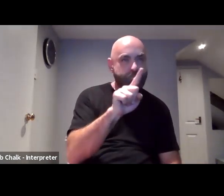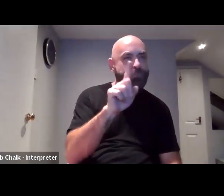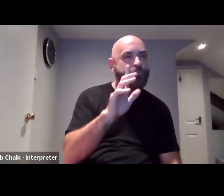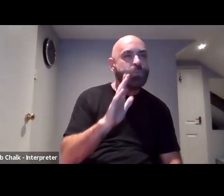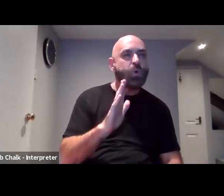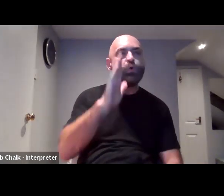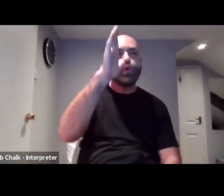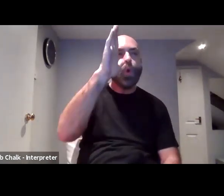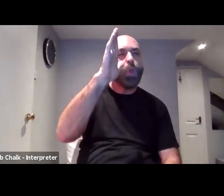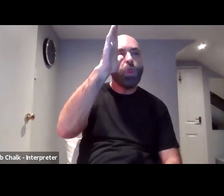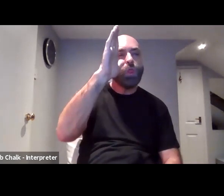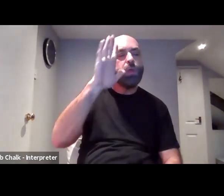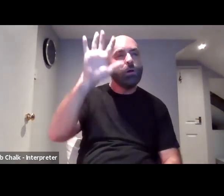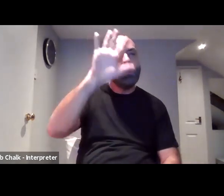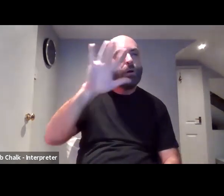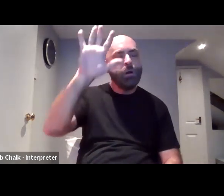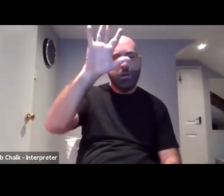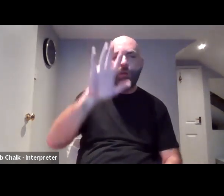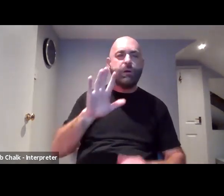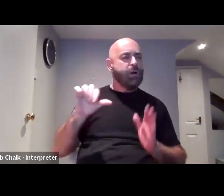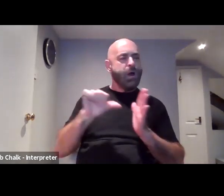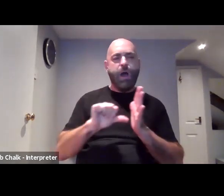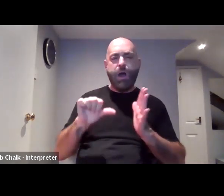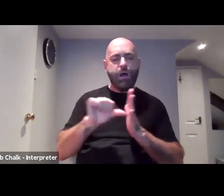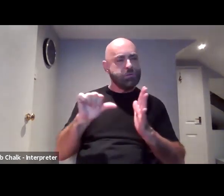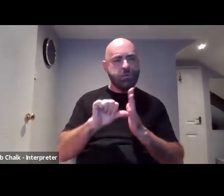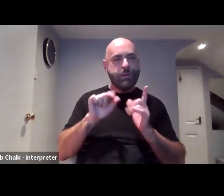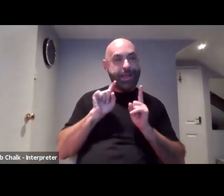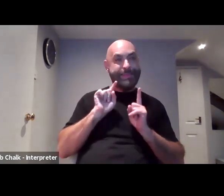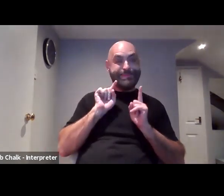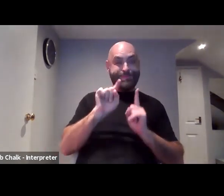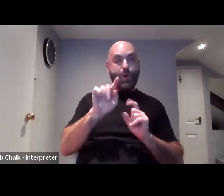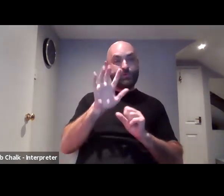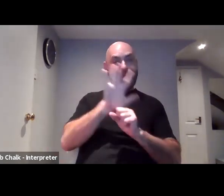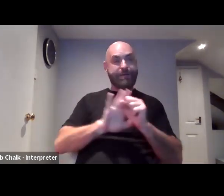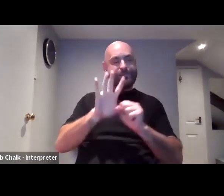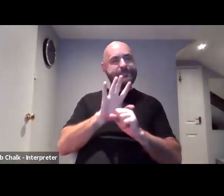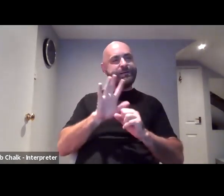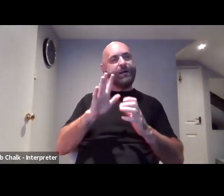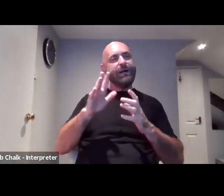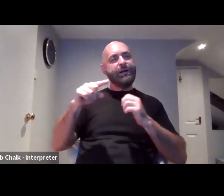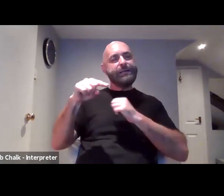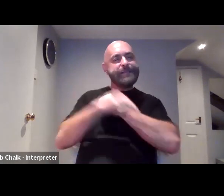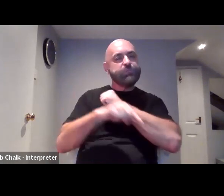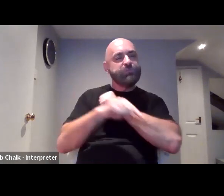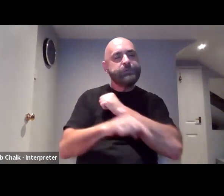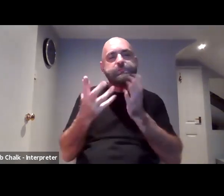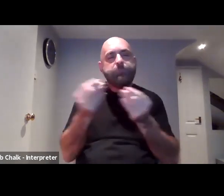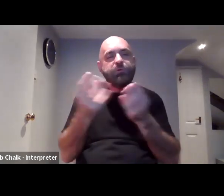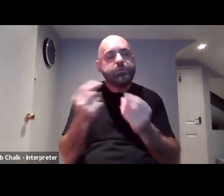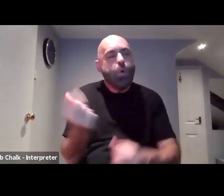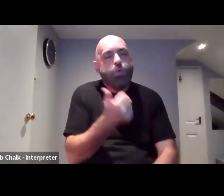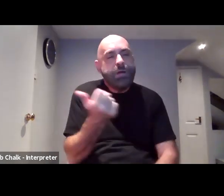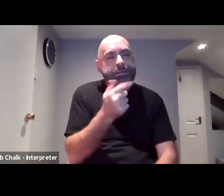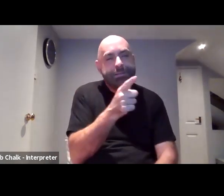towards the north of the country, it's going to be much harder. These are areas that had higher deprivation levels